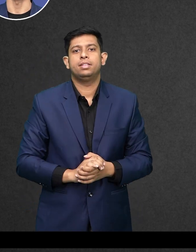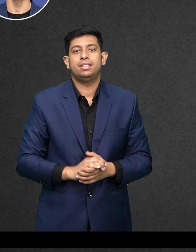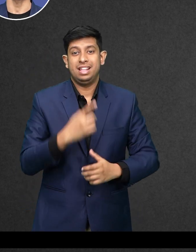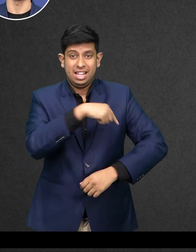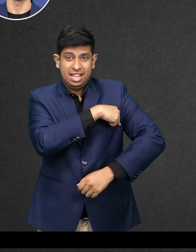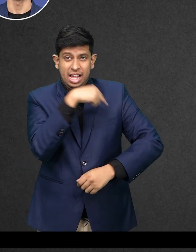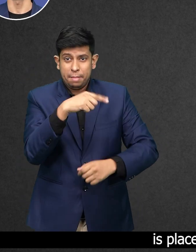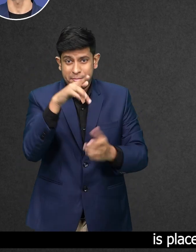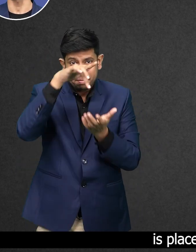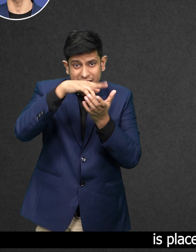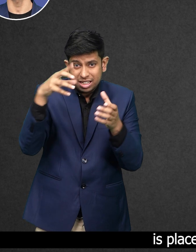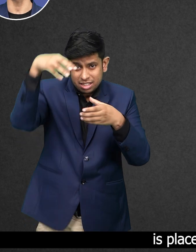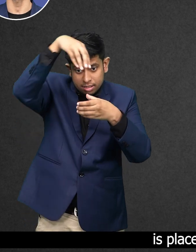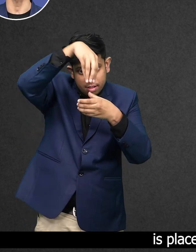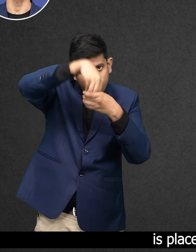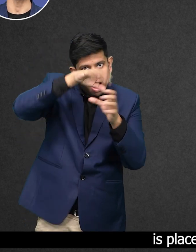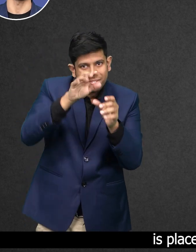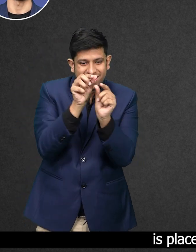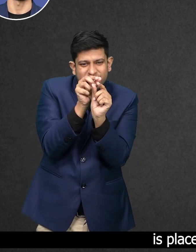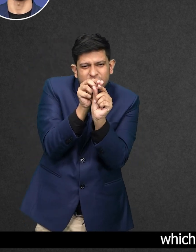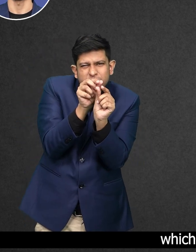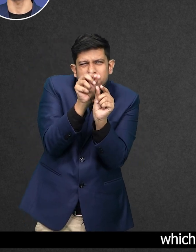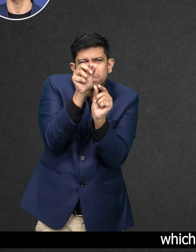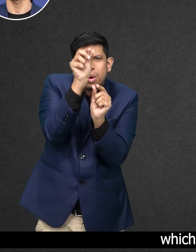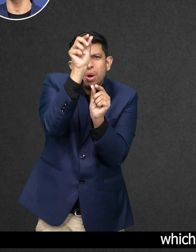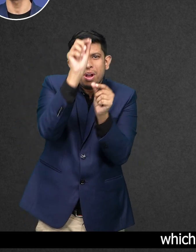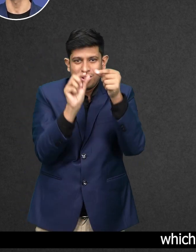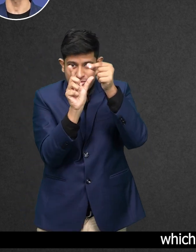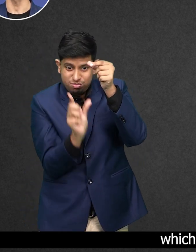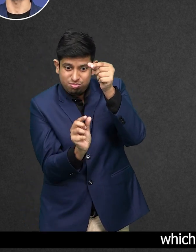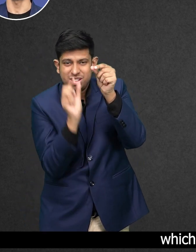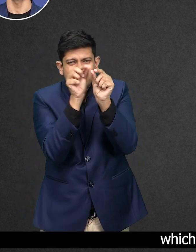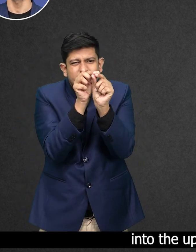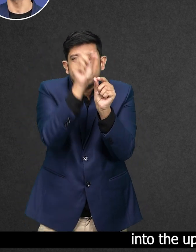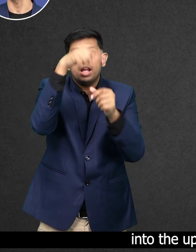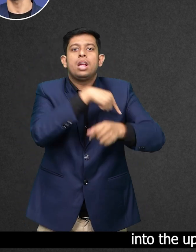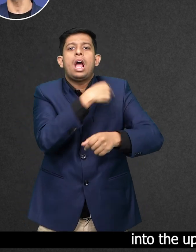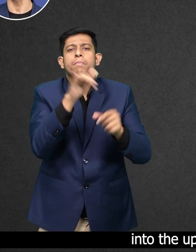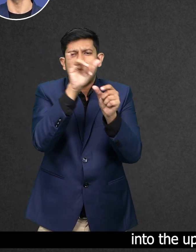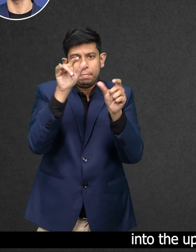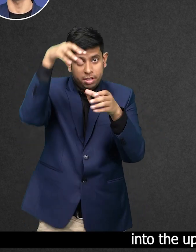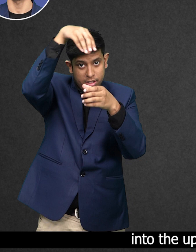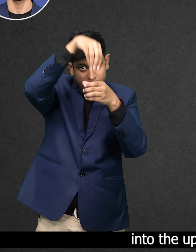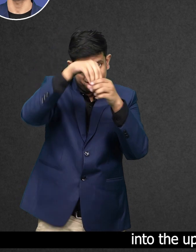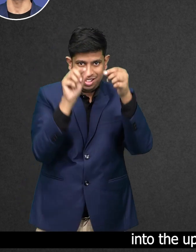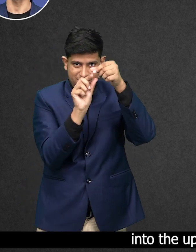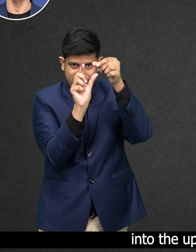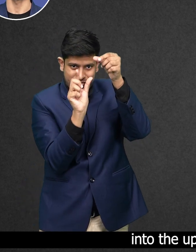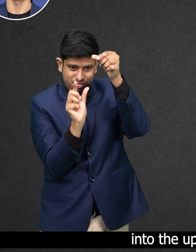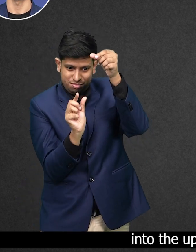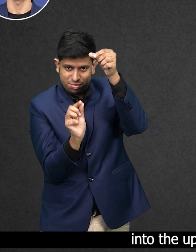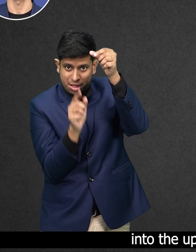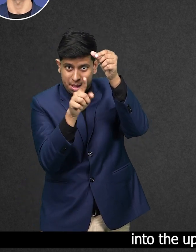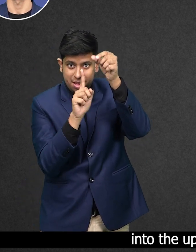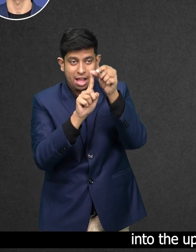A thermometer is placed inside the lactometer, which extends from the bulb into the upper portion of the test